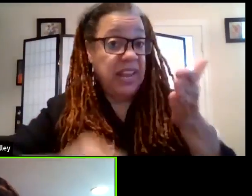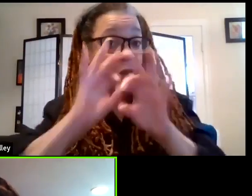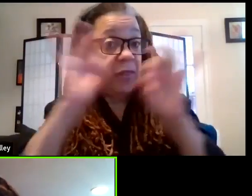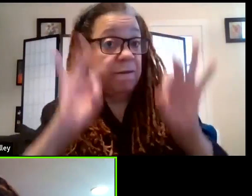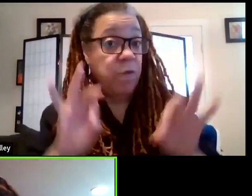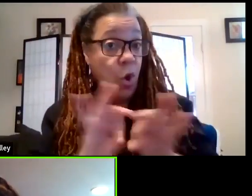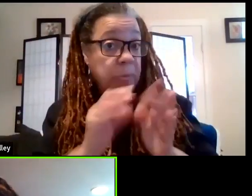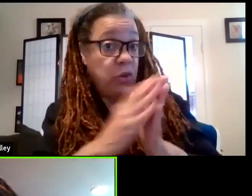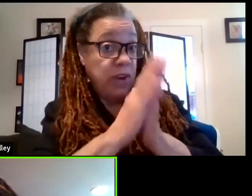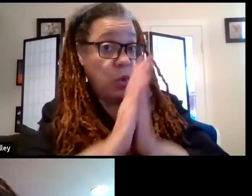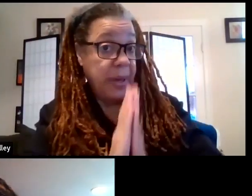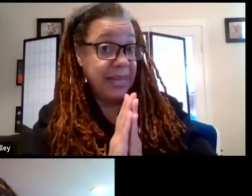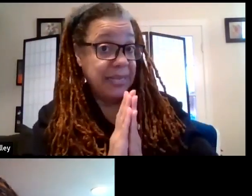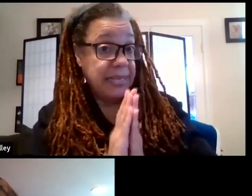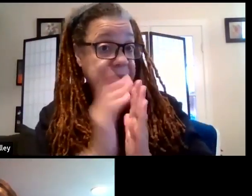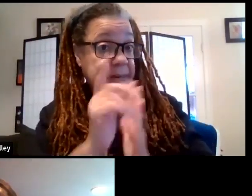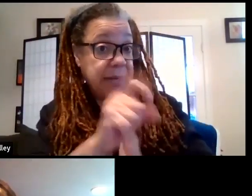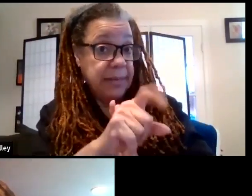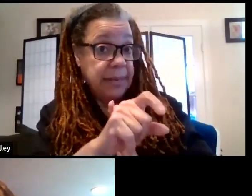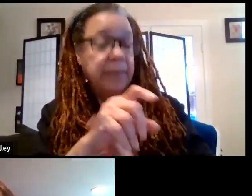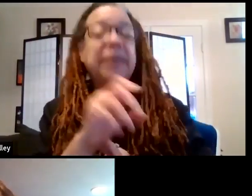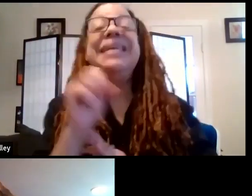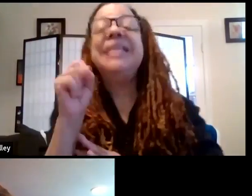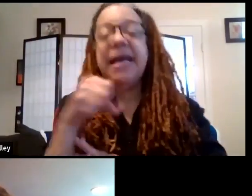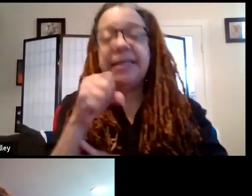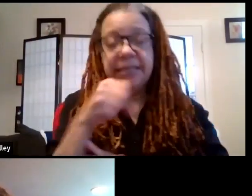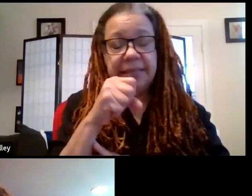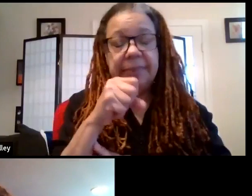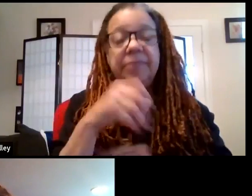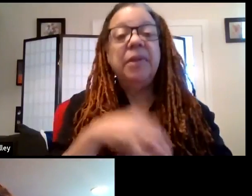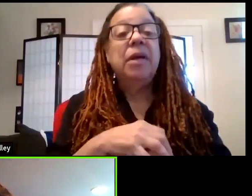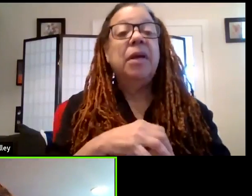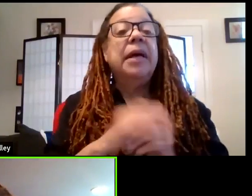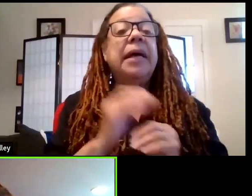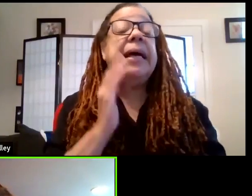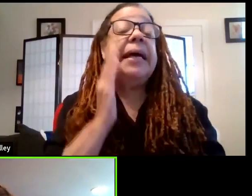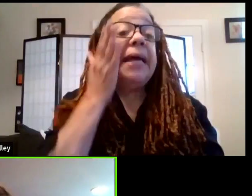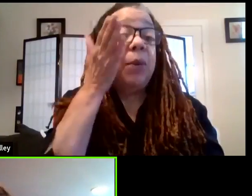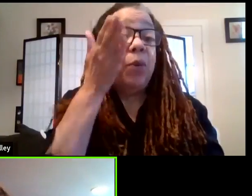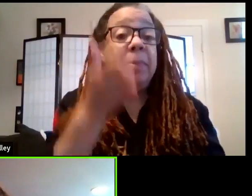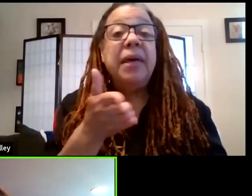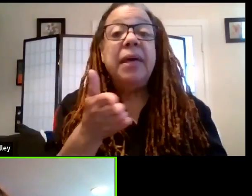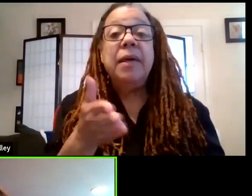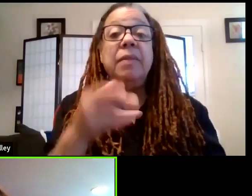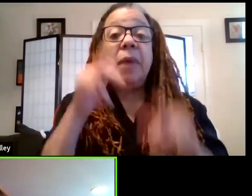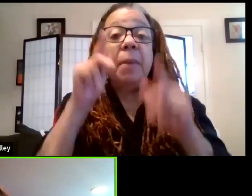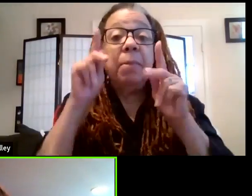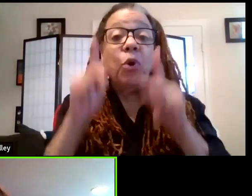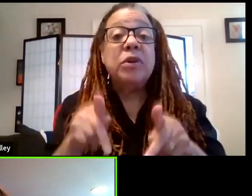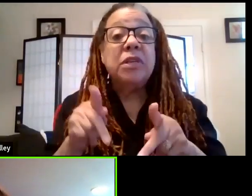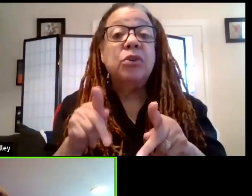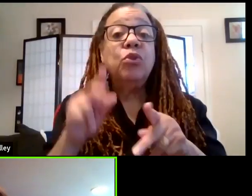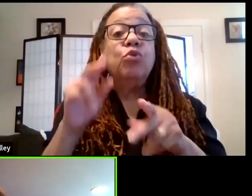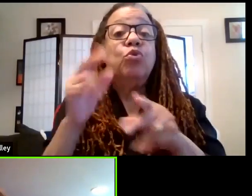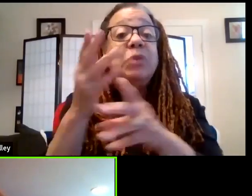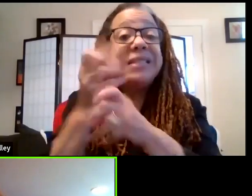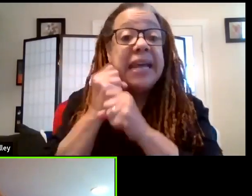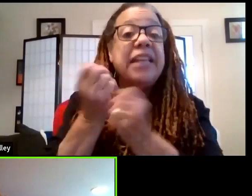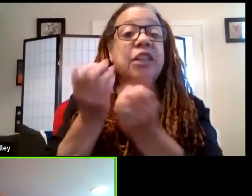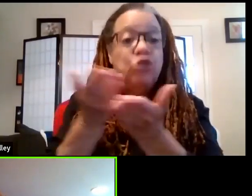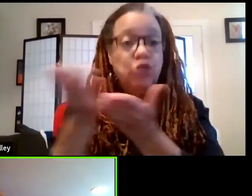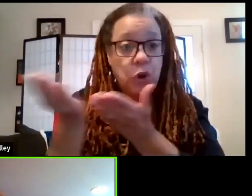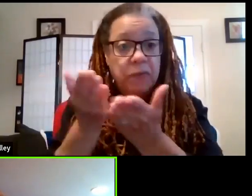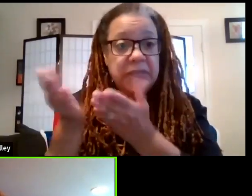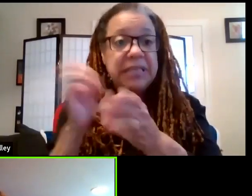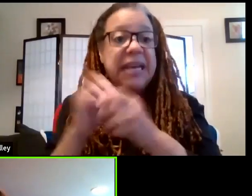the technology? Yes. So it would be the individuals who are getting services in our system. So